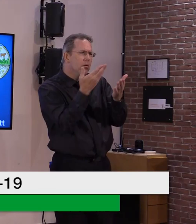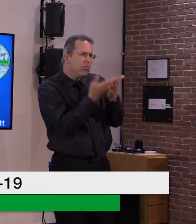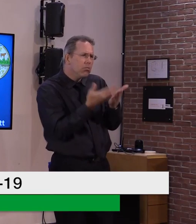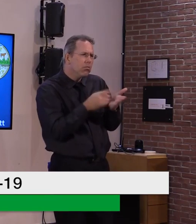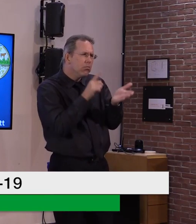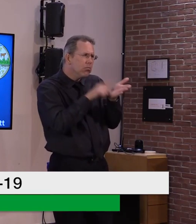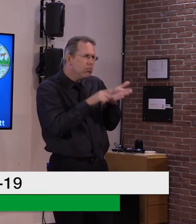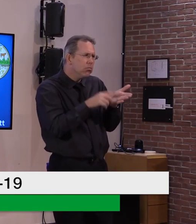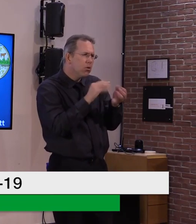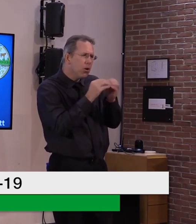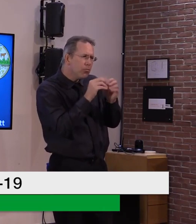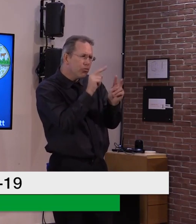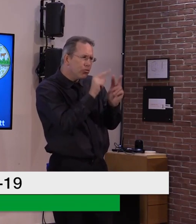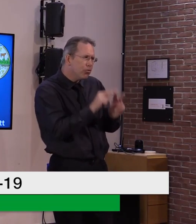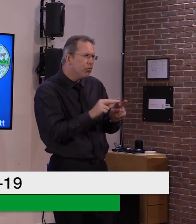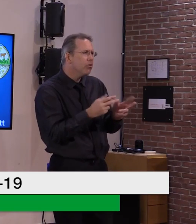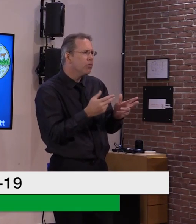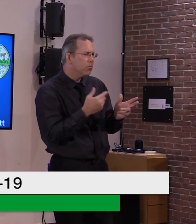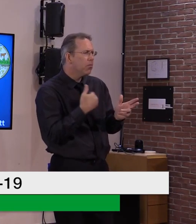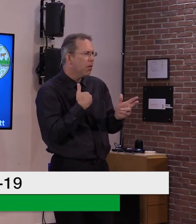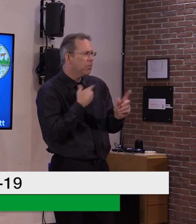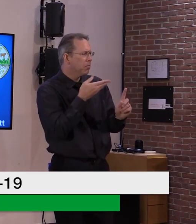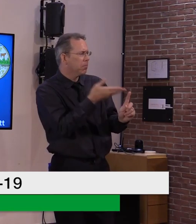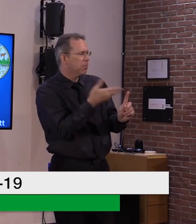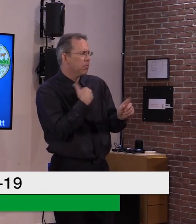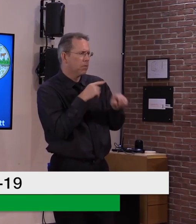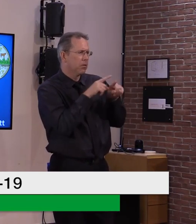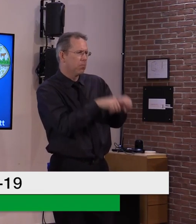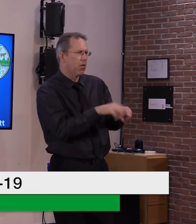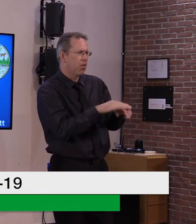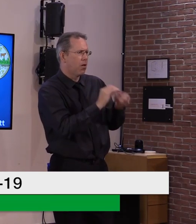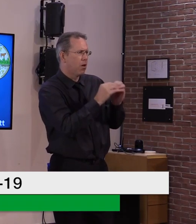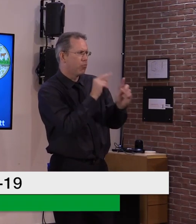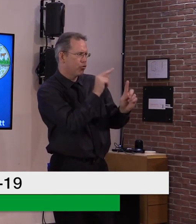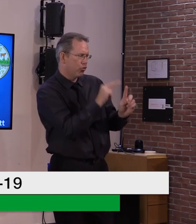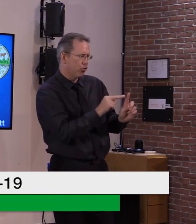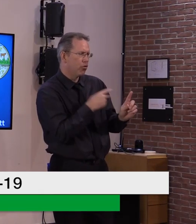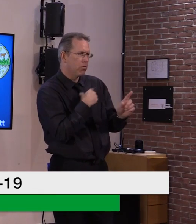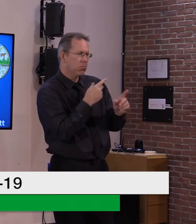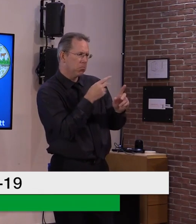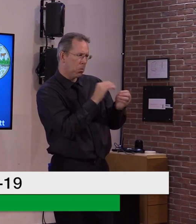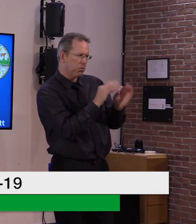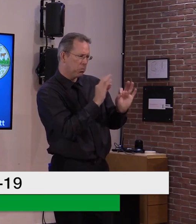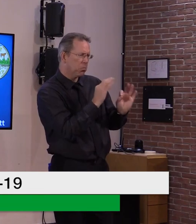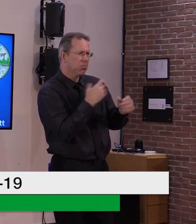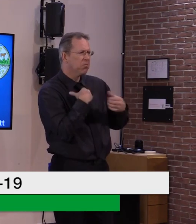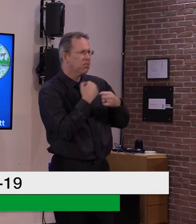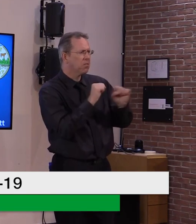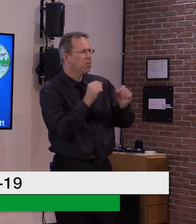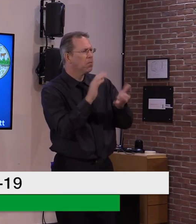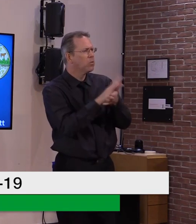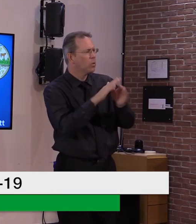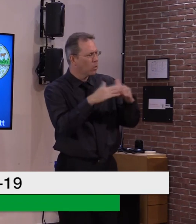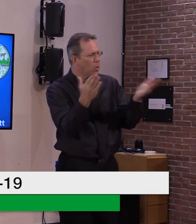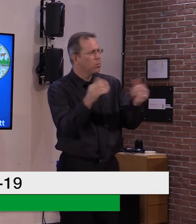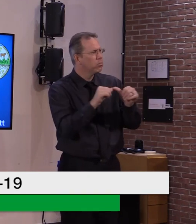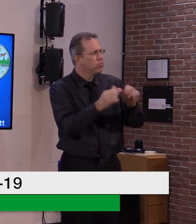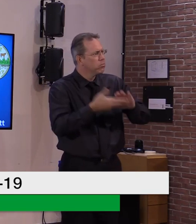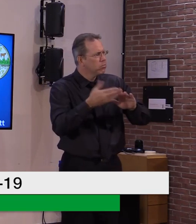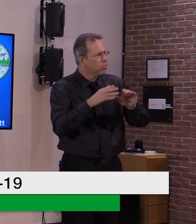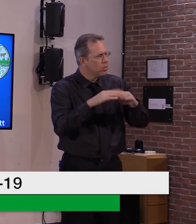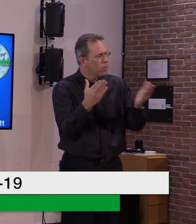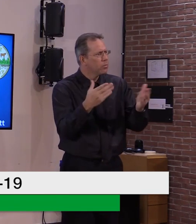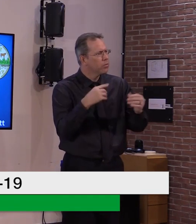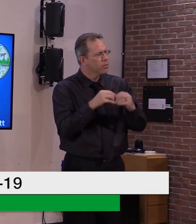support us being able to operate pools in person safely um i think you know where this question came up about a holiday